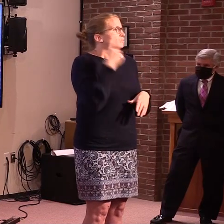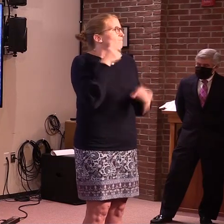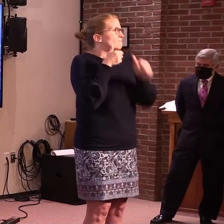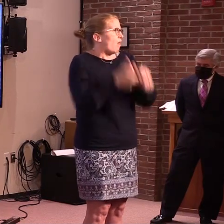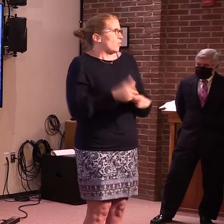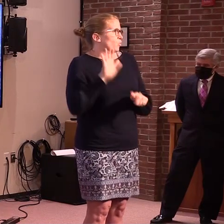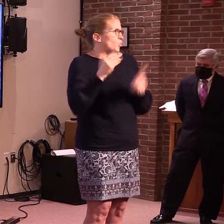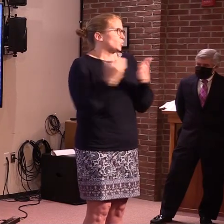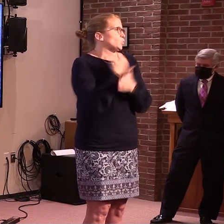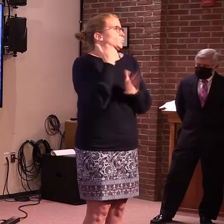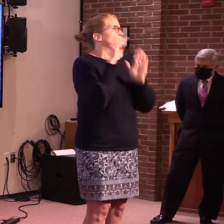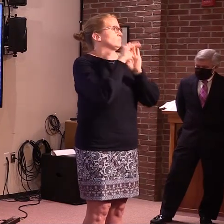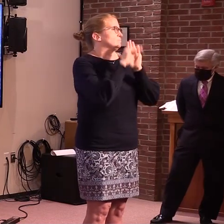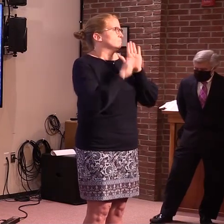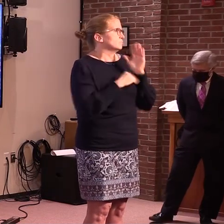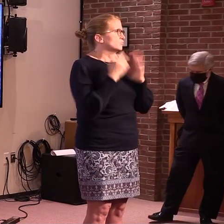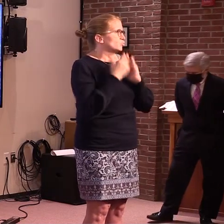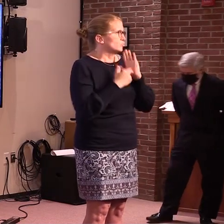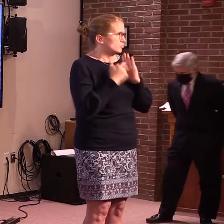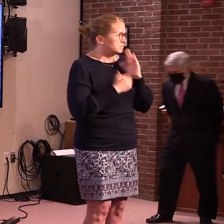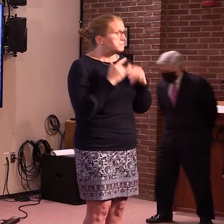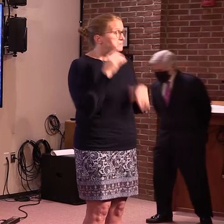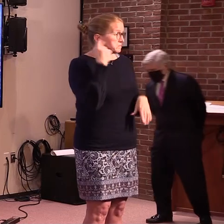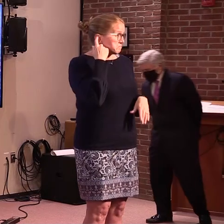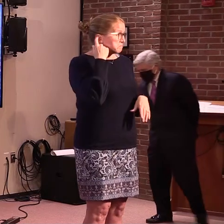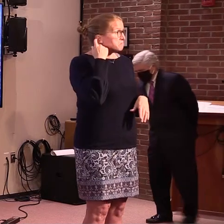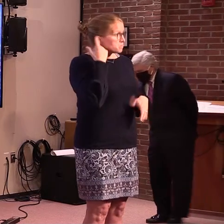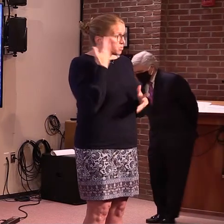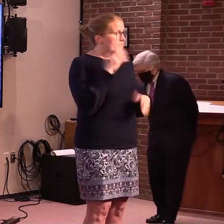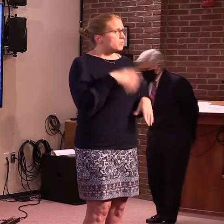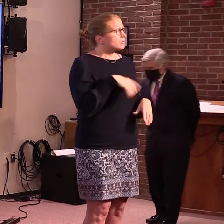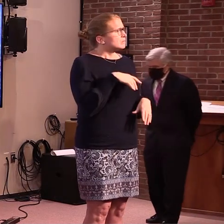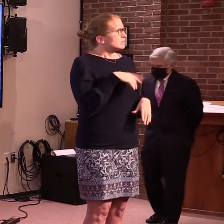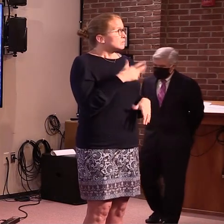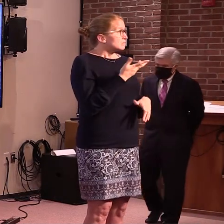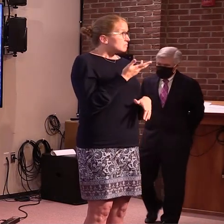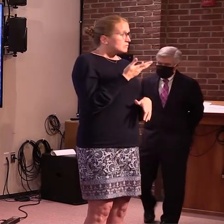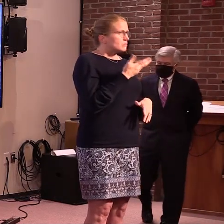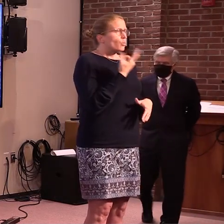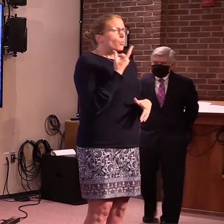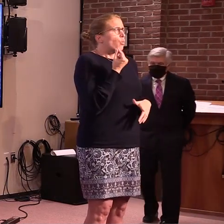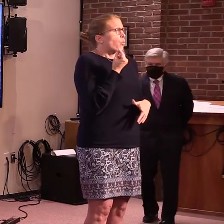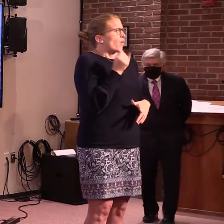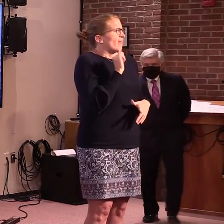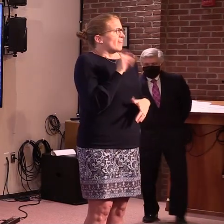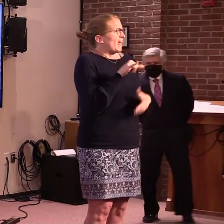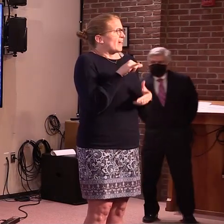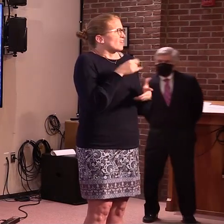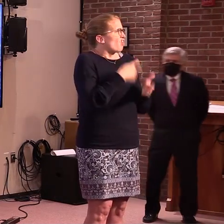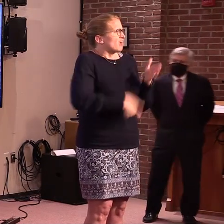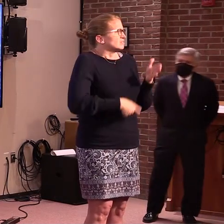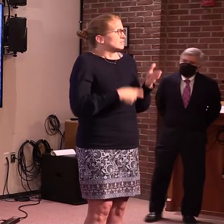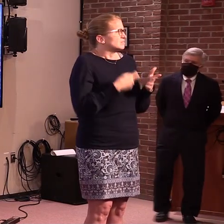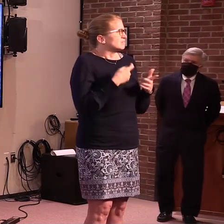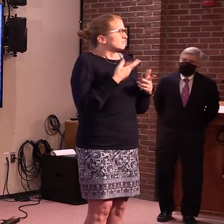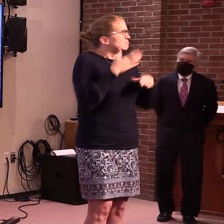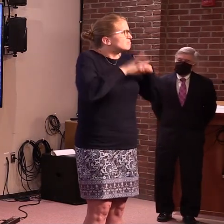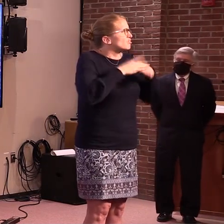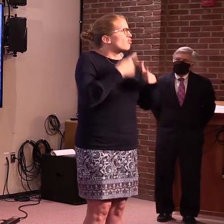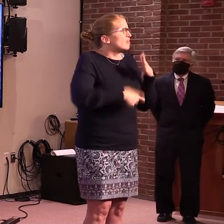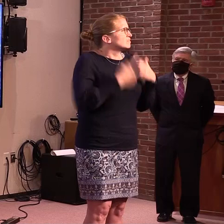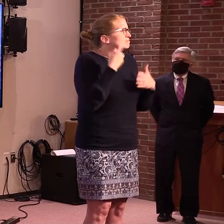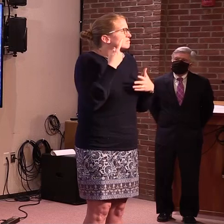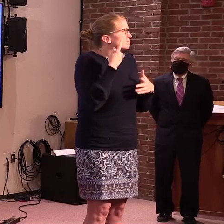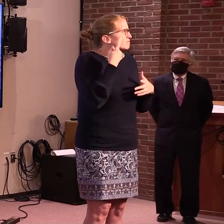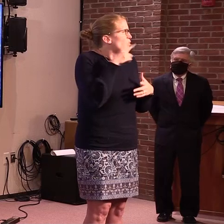guidance. Can you talk specifically about the cost drivers that are driving that estimate?